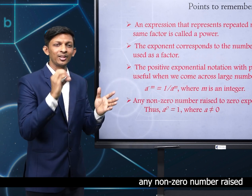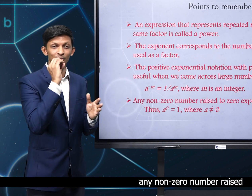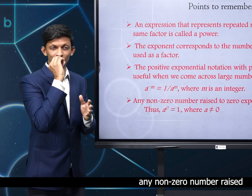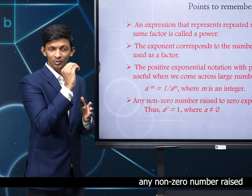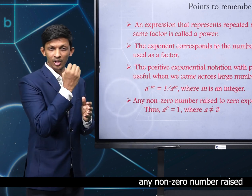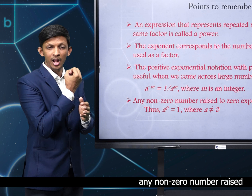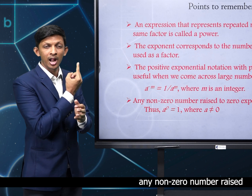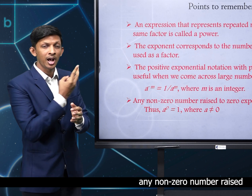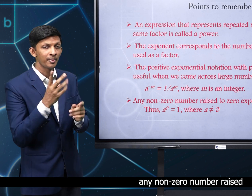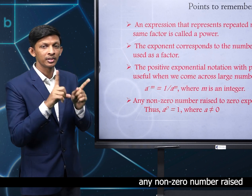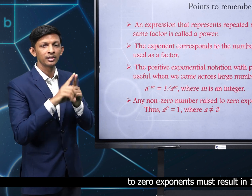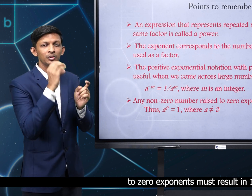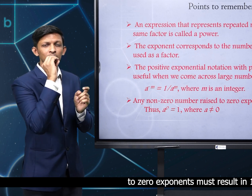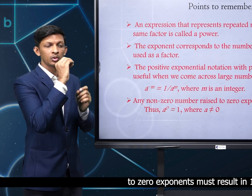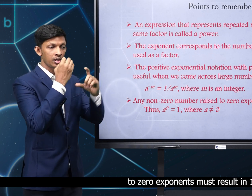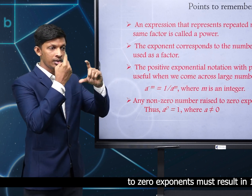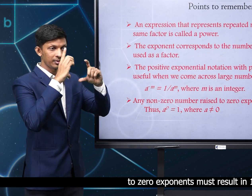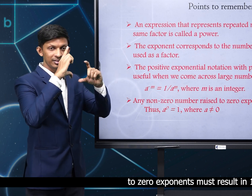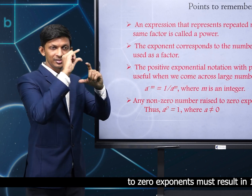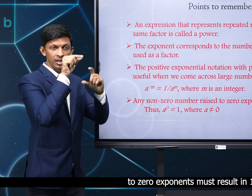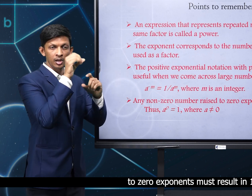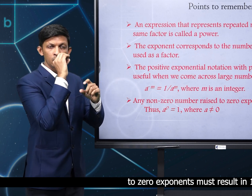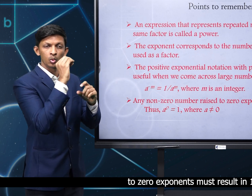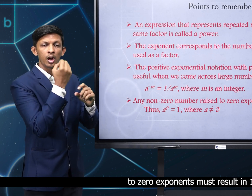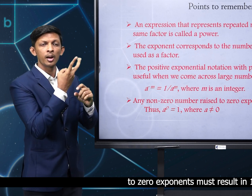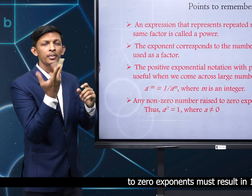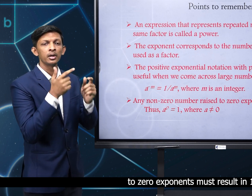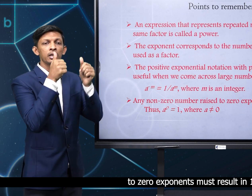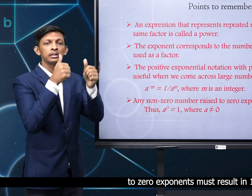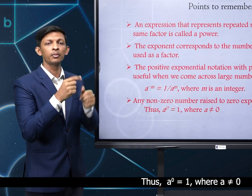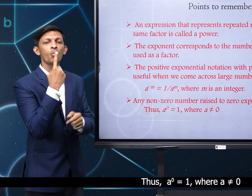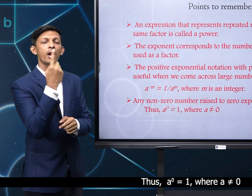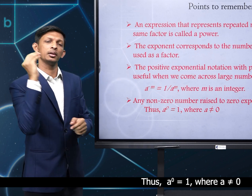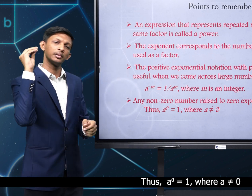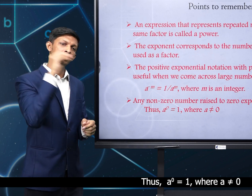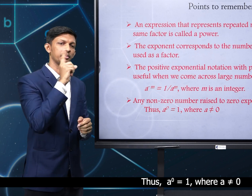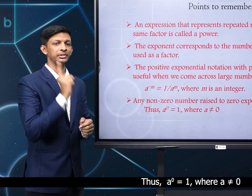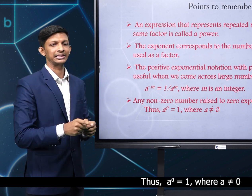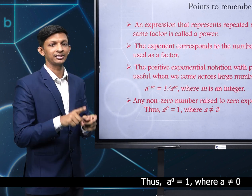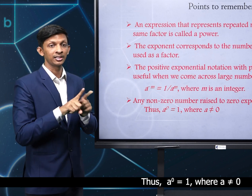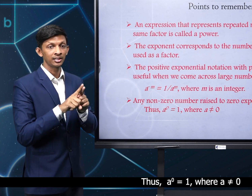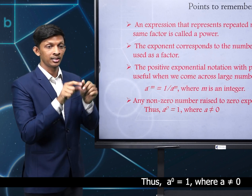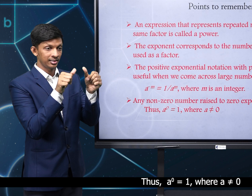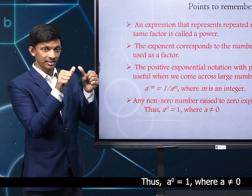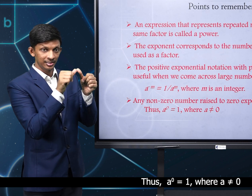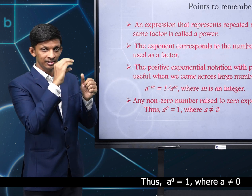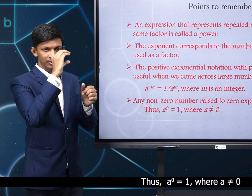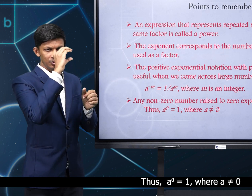Any non-zero number raised to 0 exponents must result in 1. Thus, a to the power of 0 is equal to 1, where